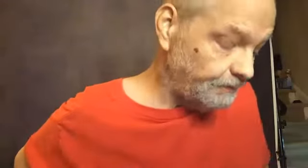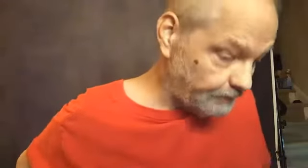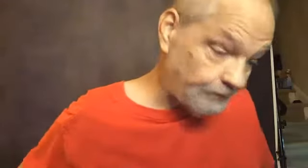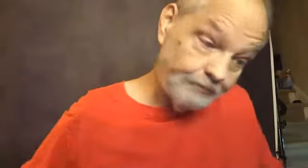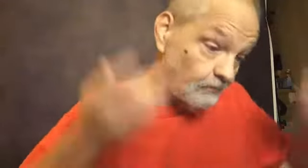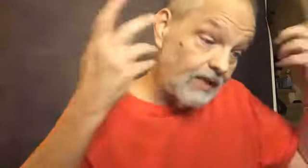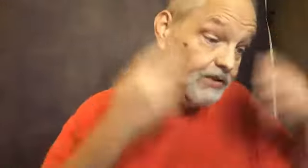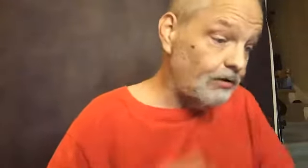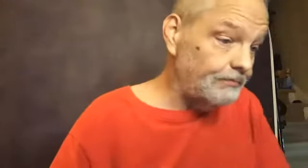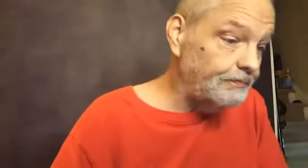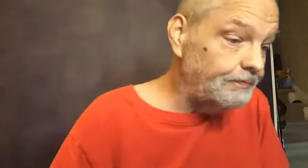That's all.